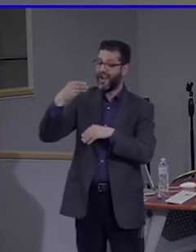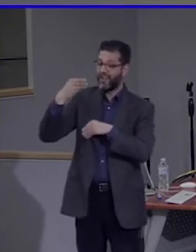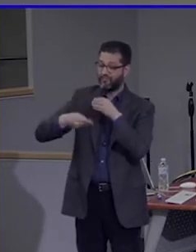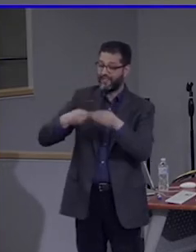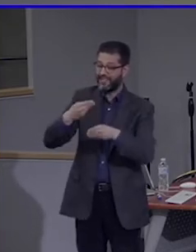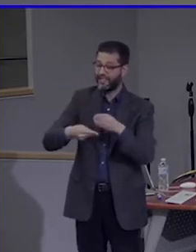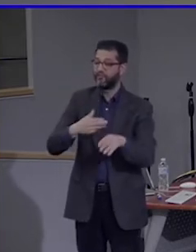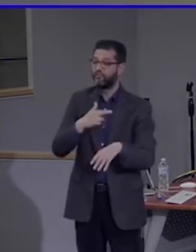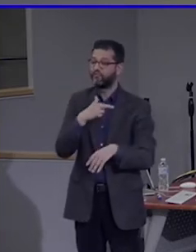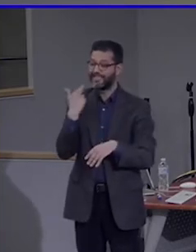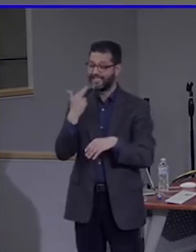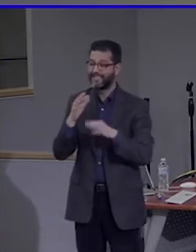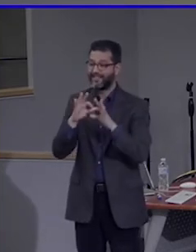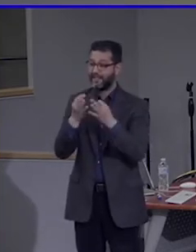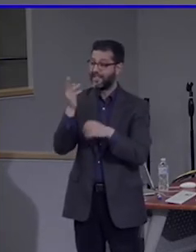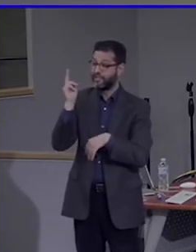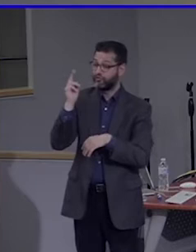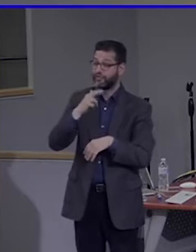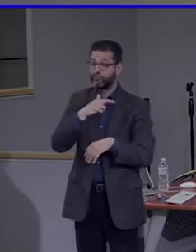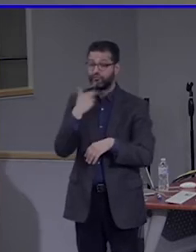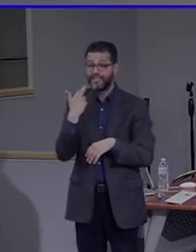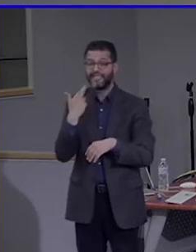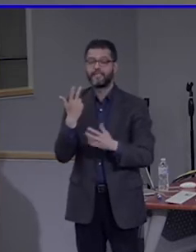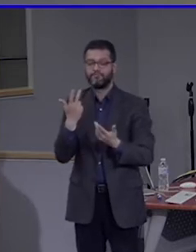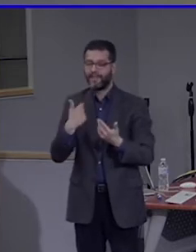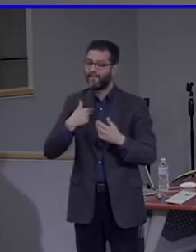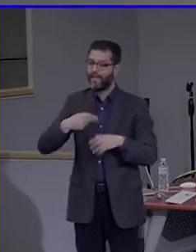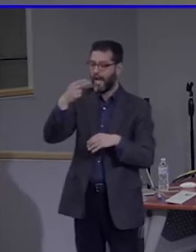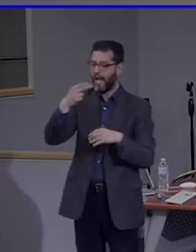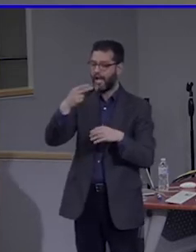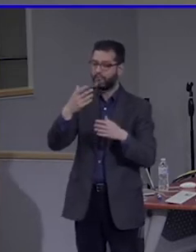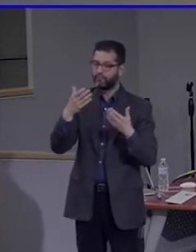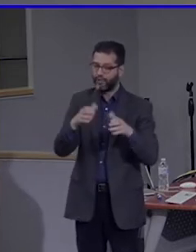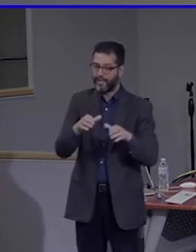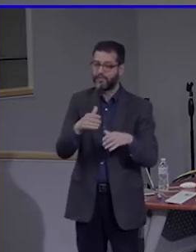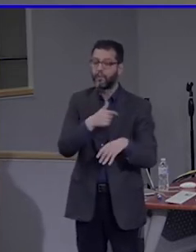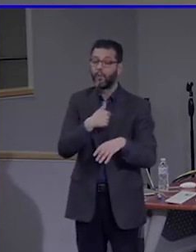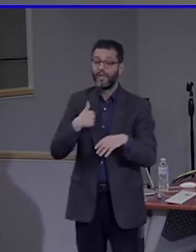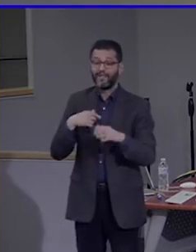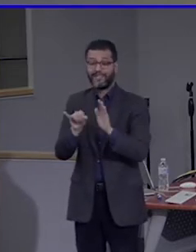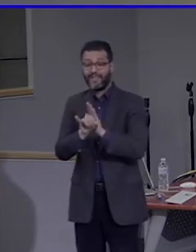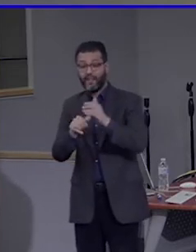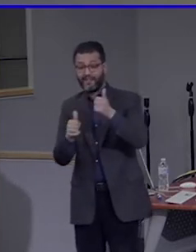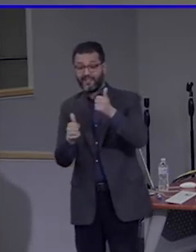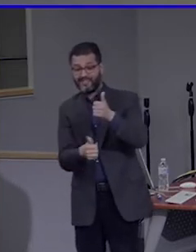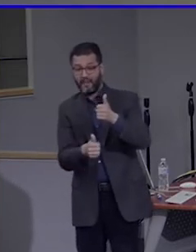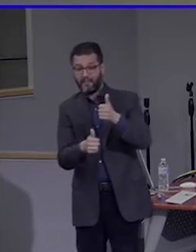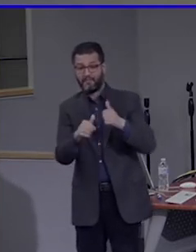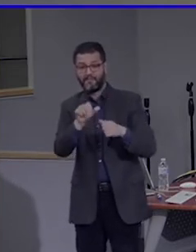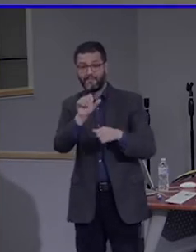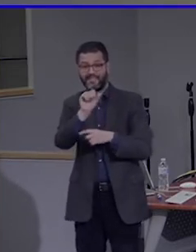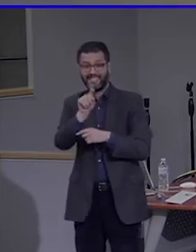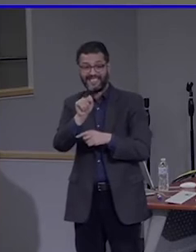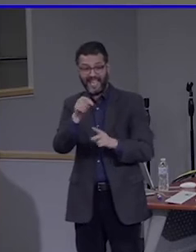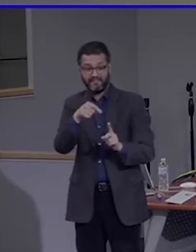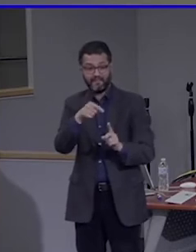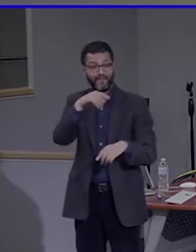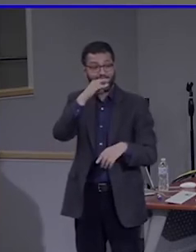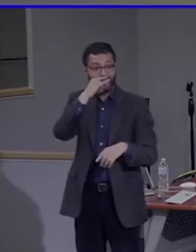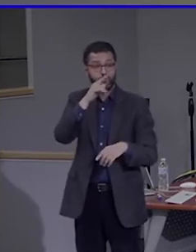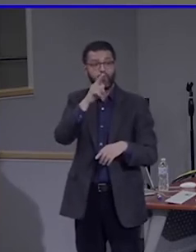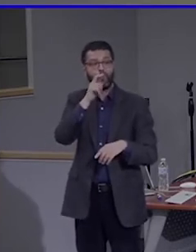impairments we have consistently identified a subset of children whose ability to detect these subtle changes that I'm talking